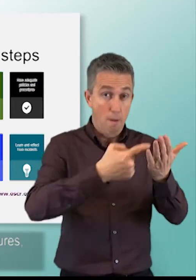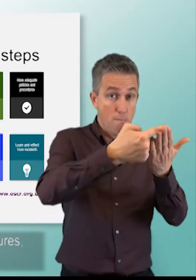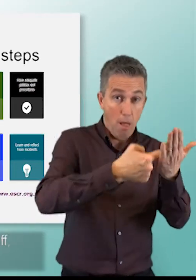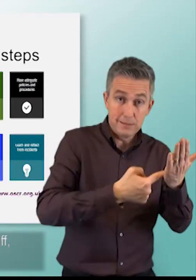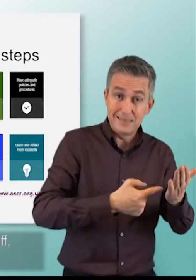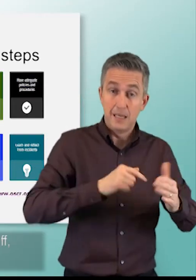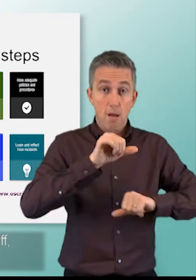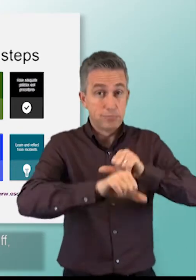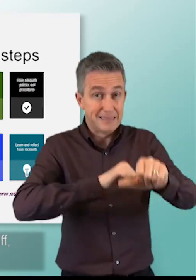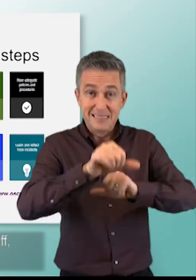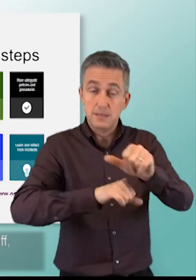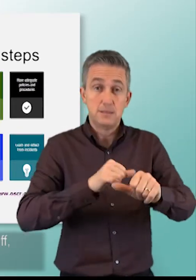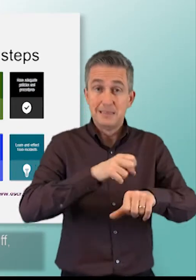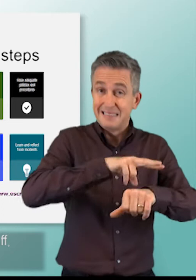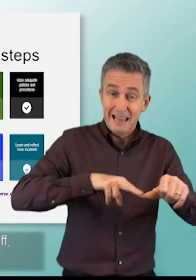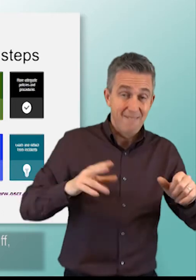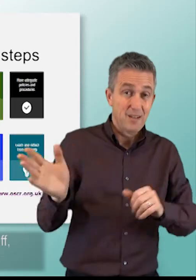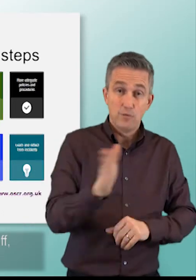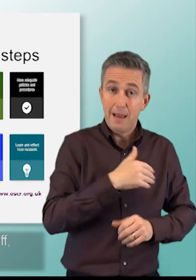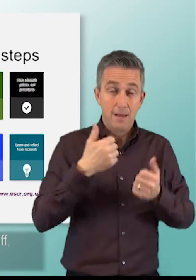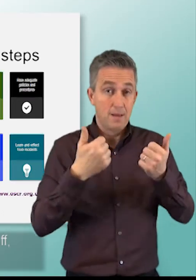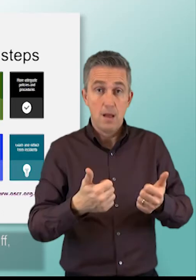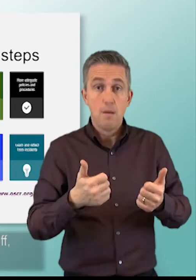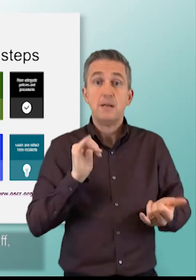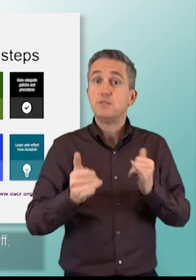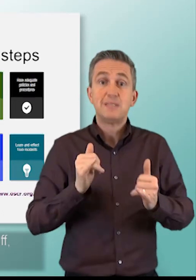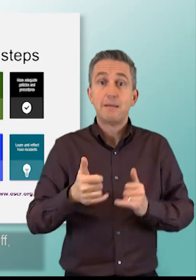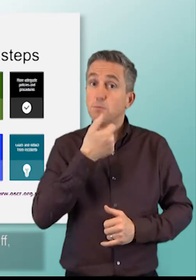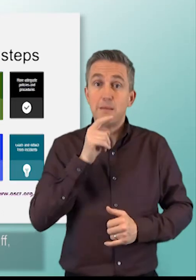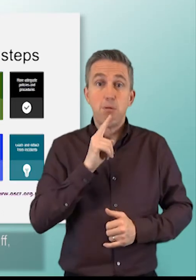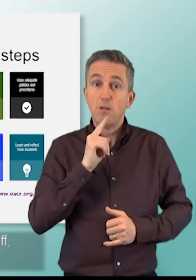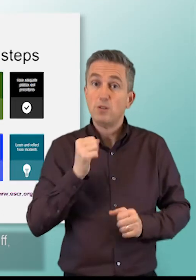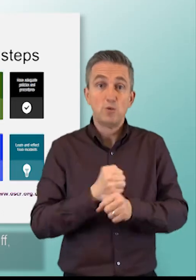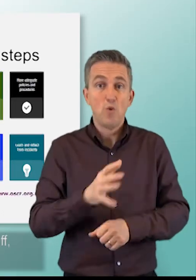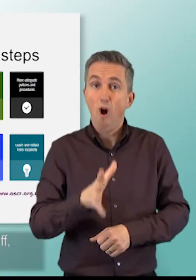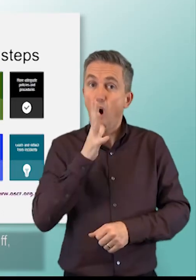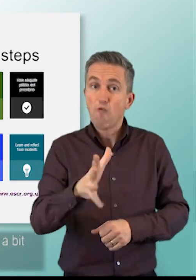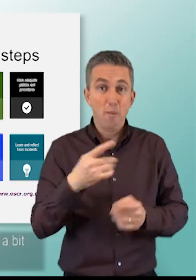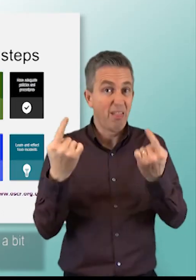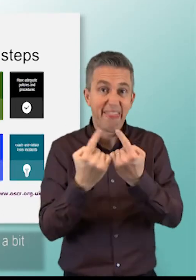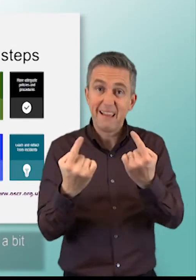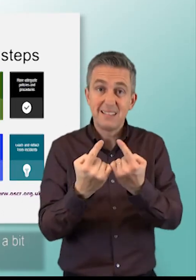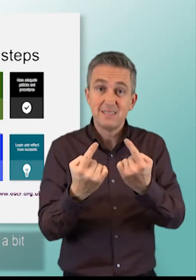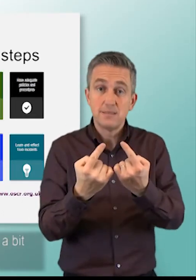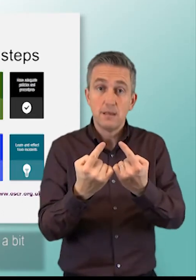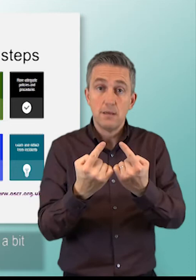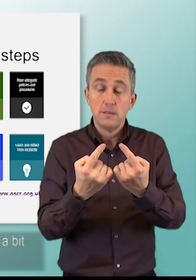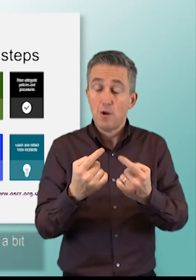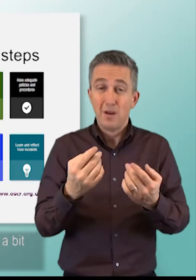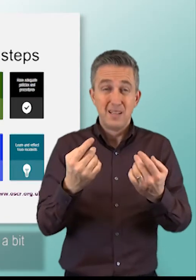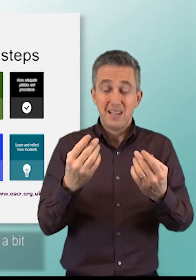employment policies, you could have the best ways of dealing with stuff, but sometimes people just do horrible things. So if you do get an